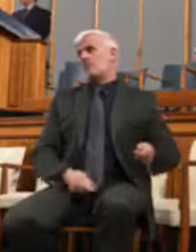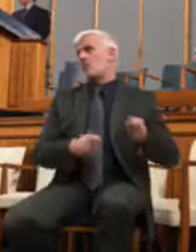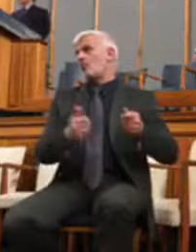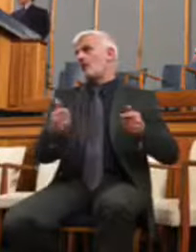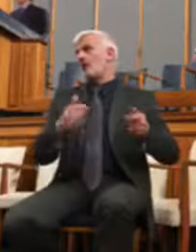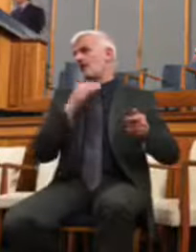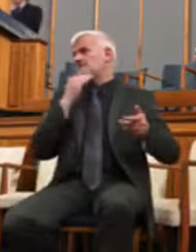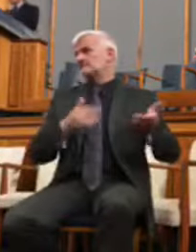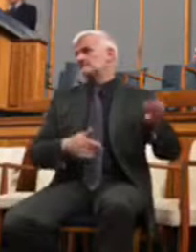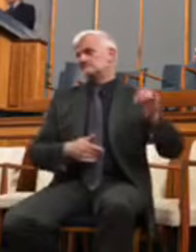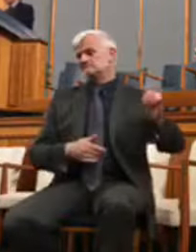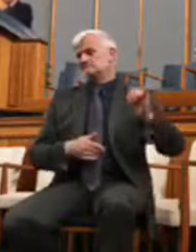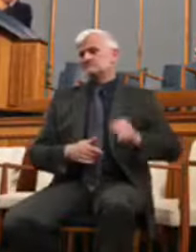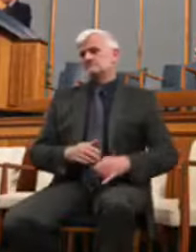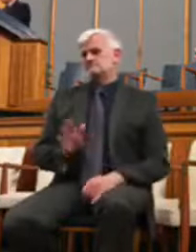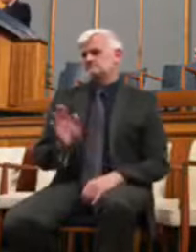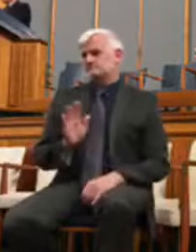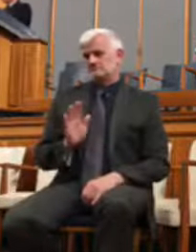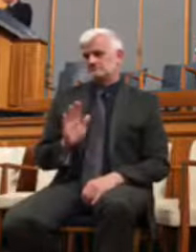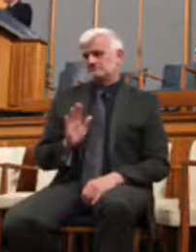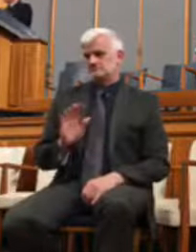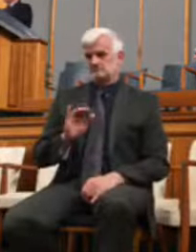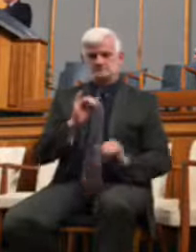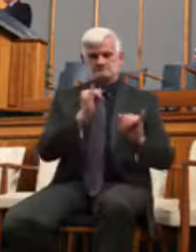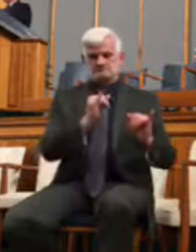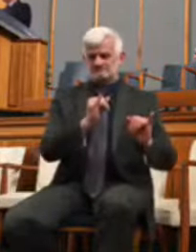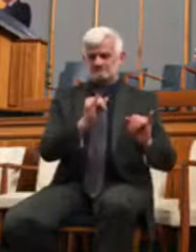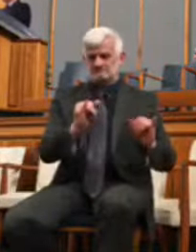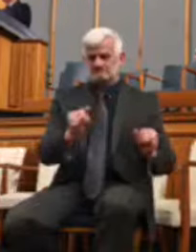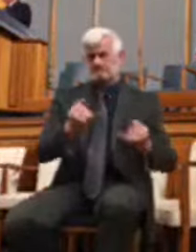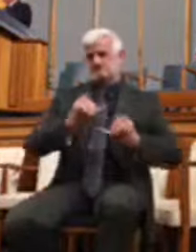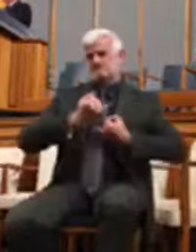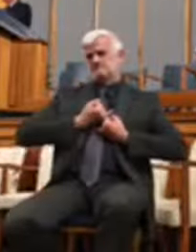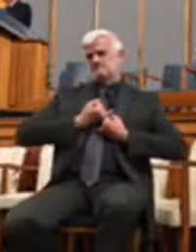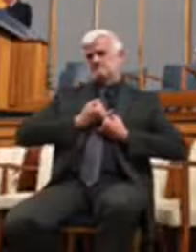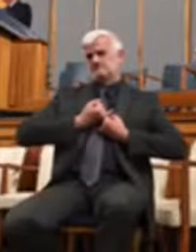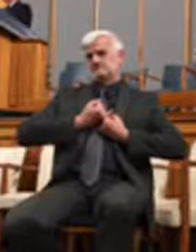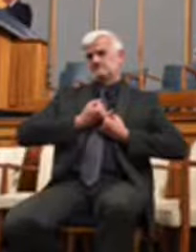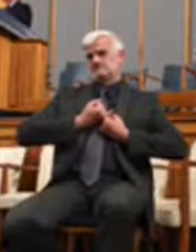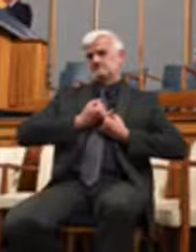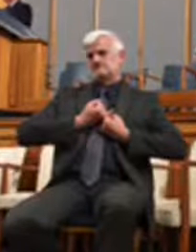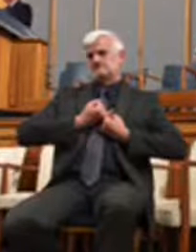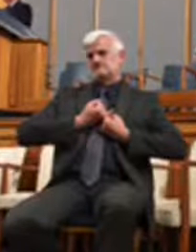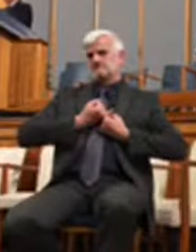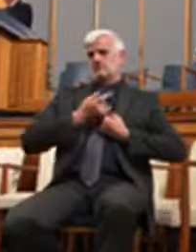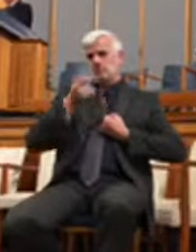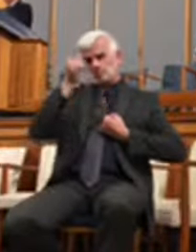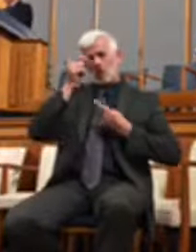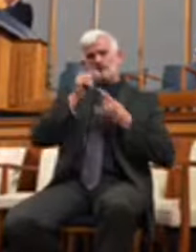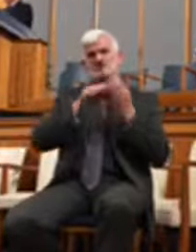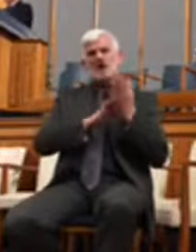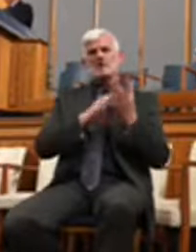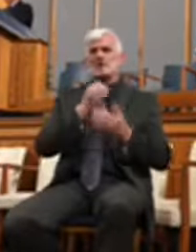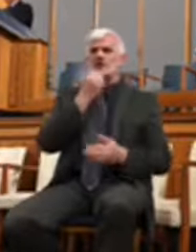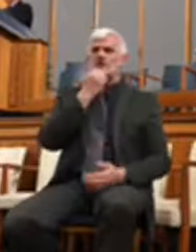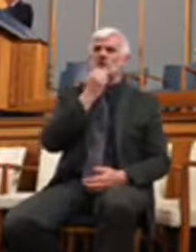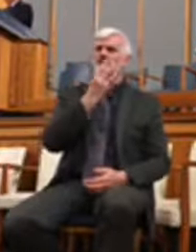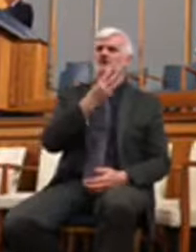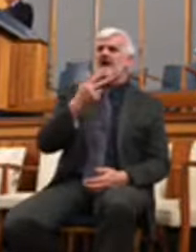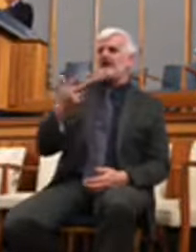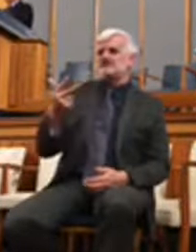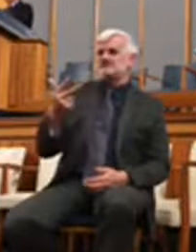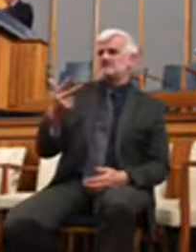not conceal my sin. And we read Psalm 38. The psalmist there said, I have